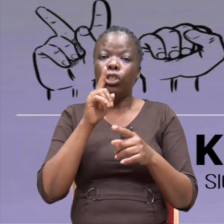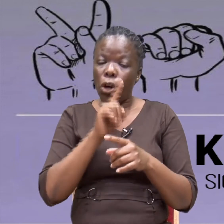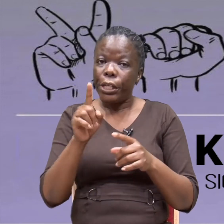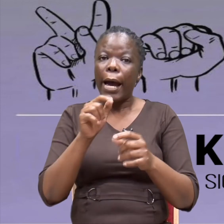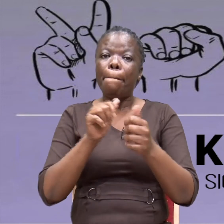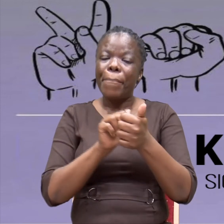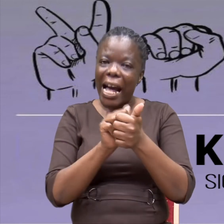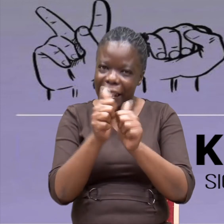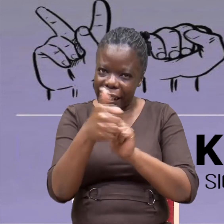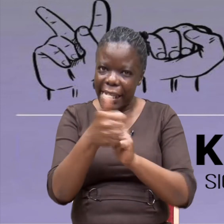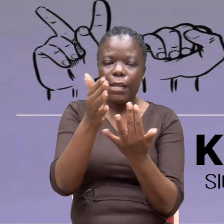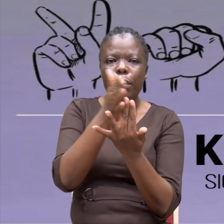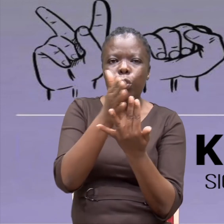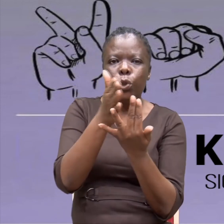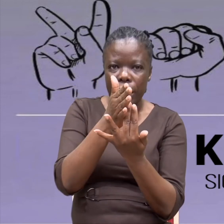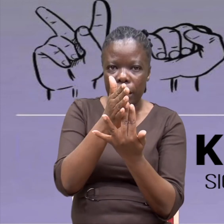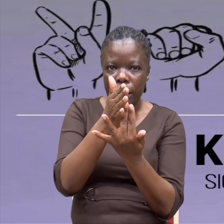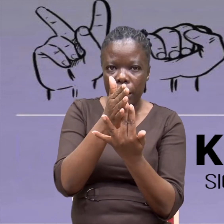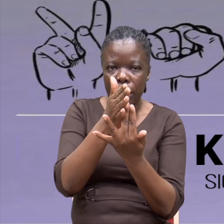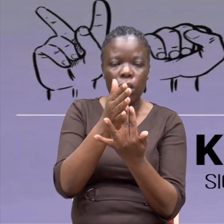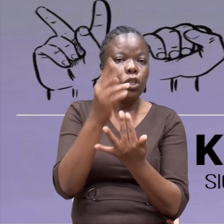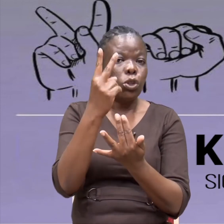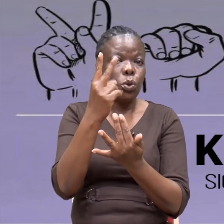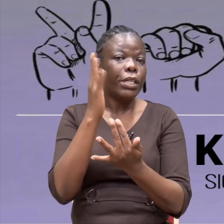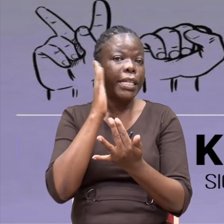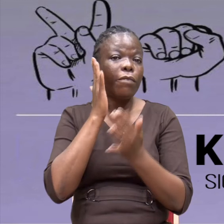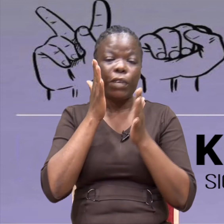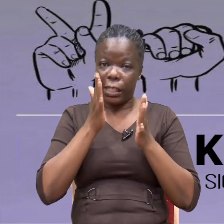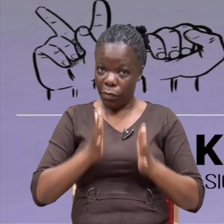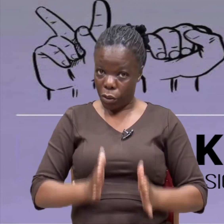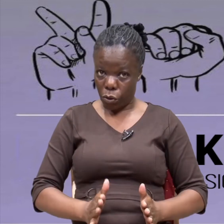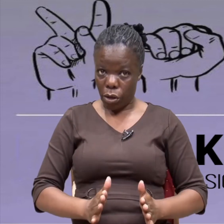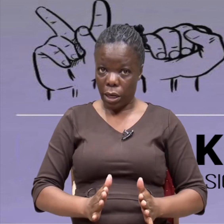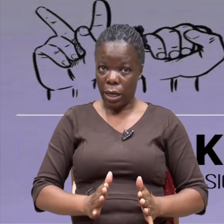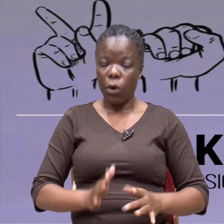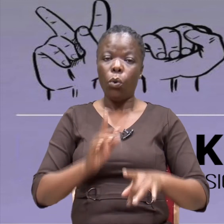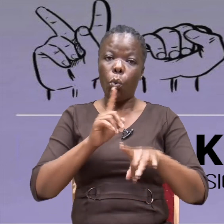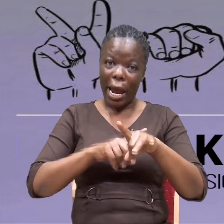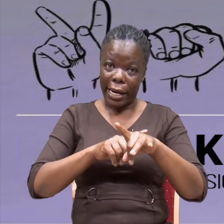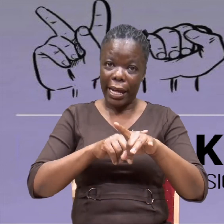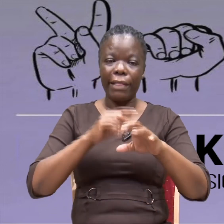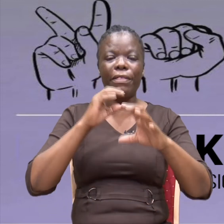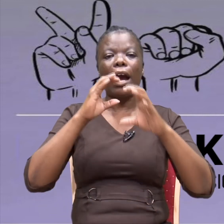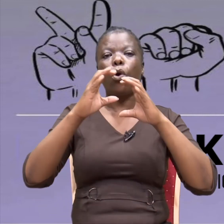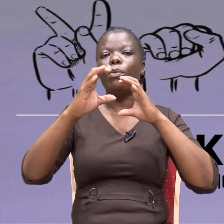Don't pass in between two deaf individuals when they are